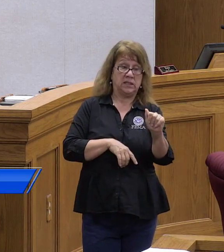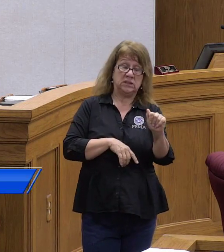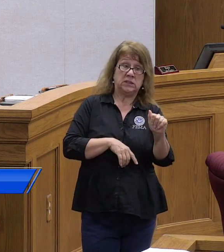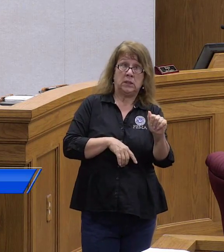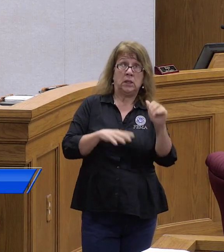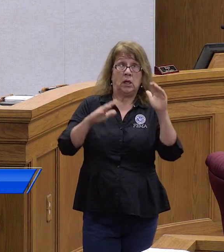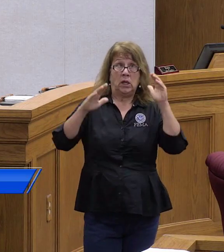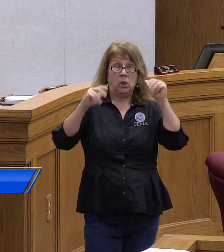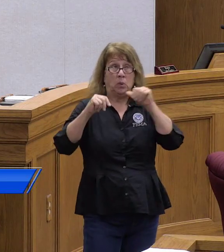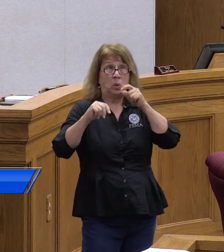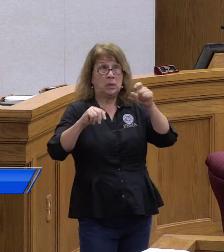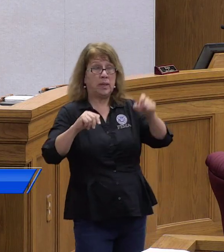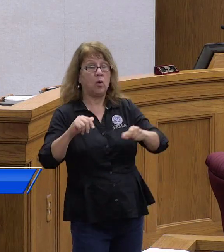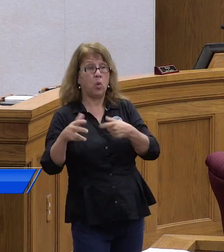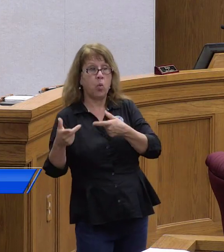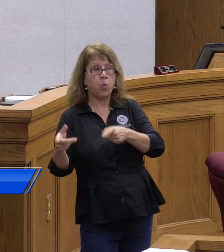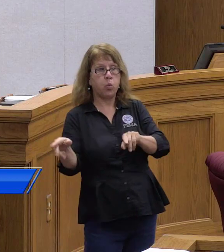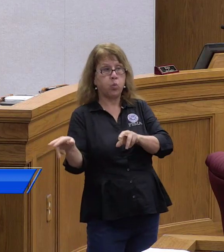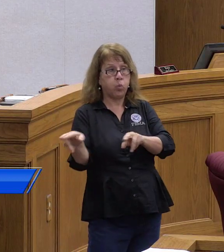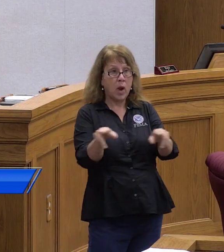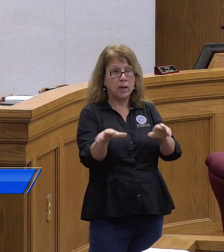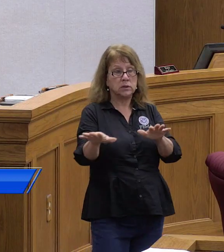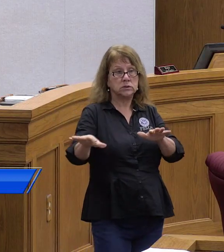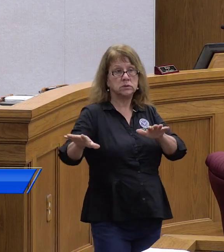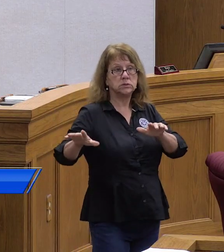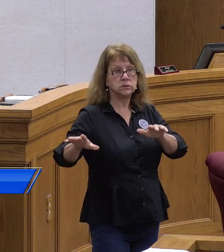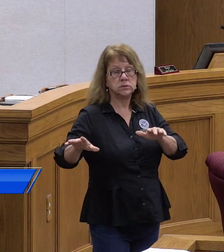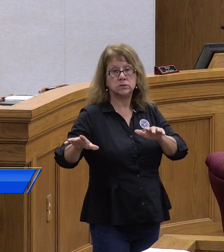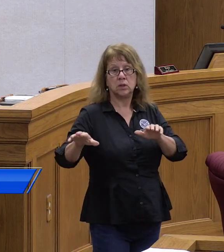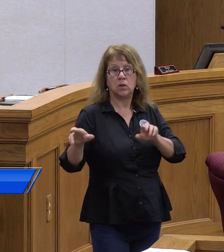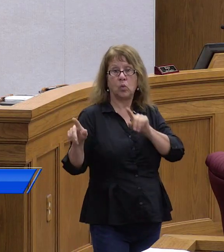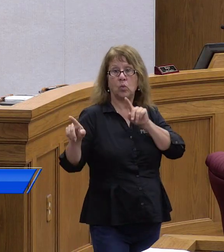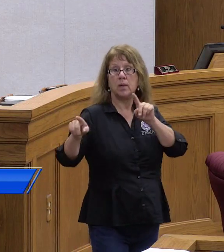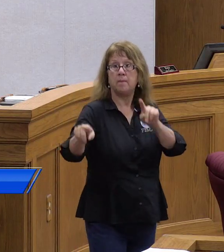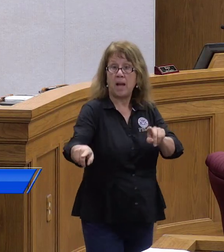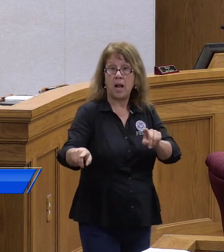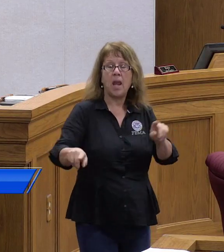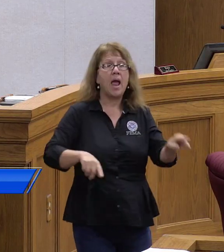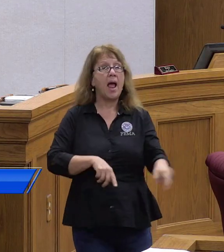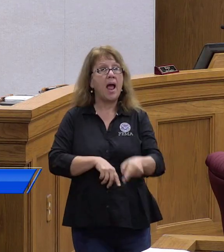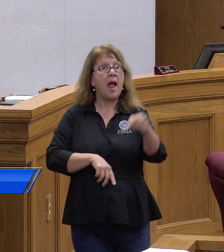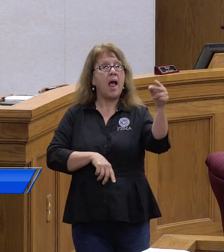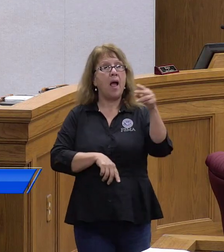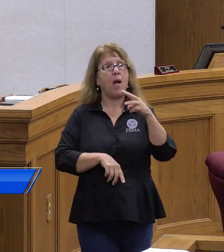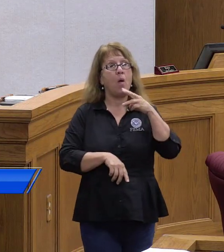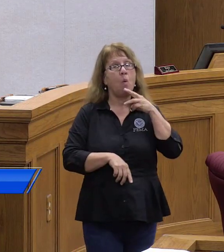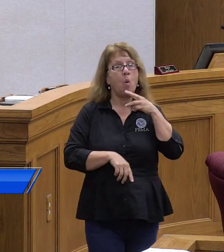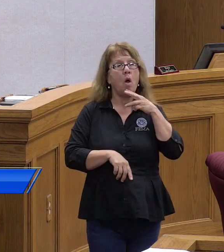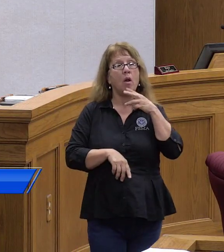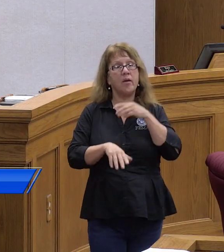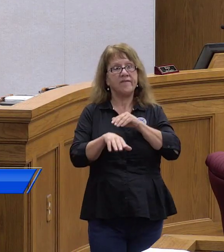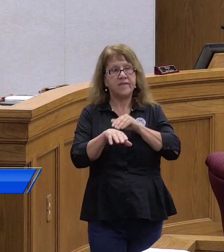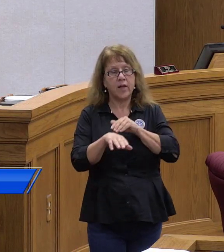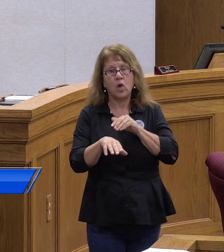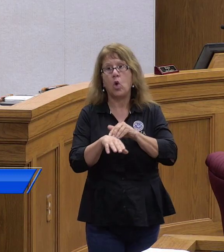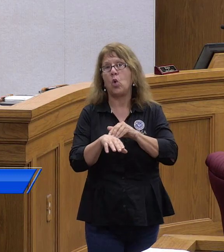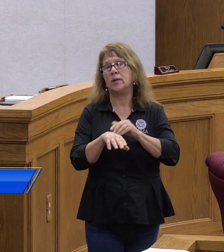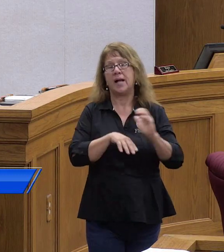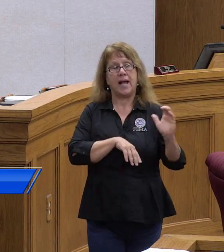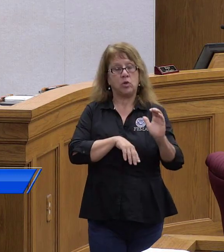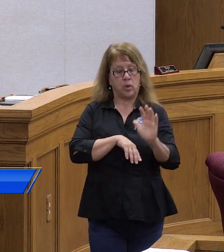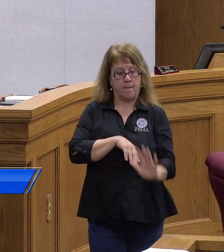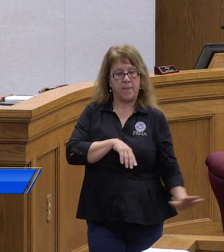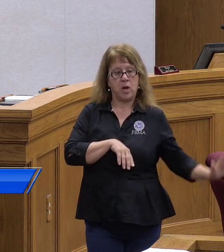ready to respond. We're staging high water vehicles and boat teams throughout Calcasieu Parish in regards to what the